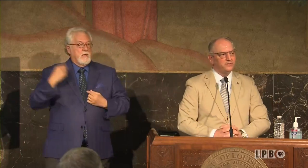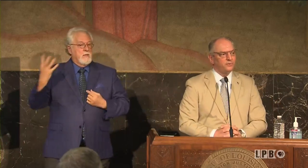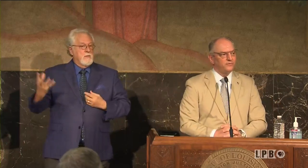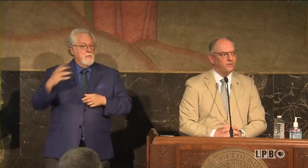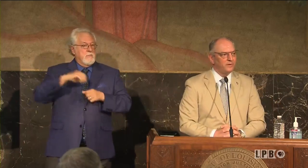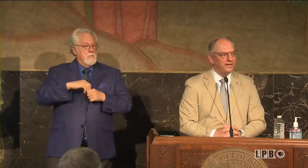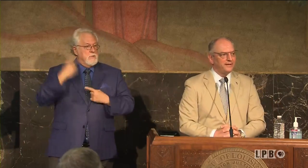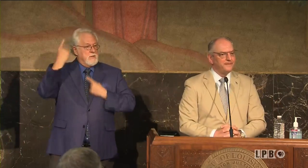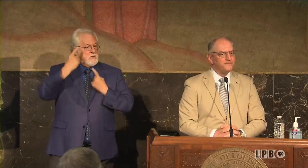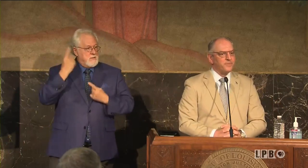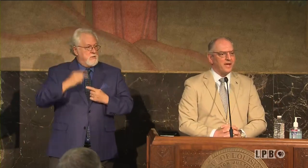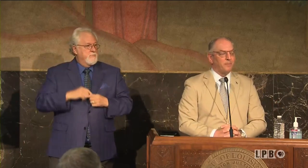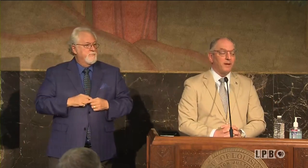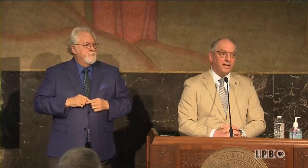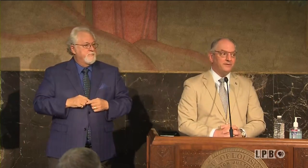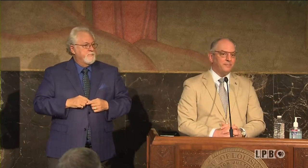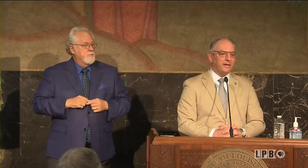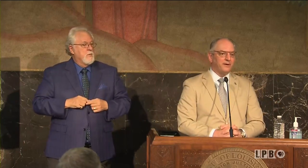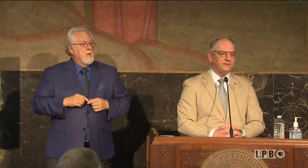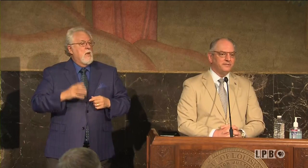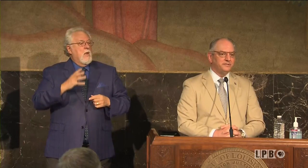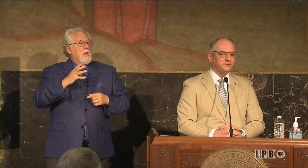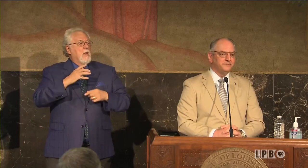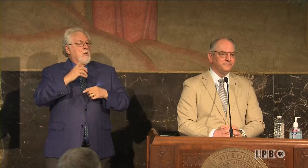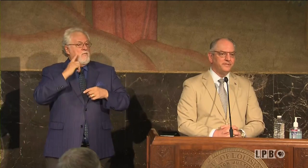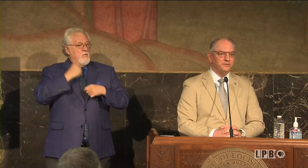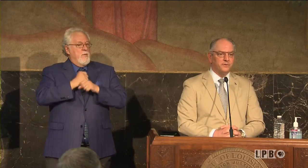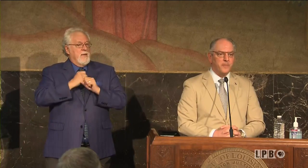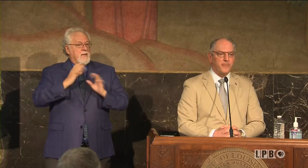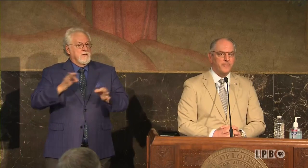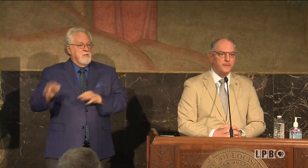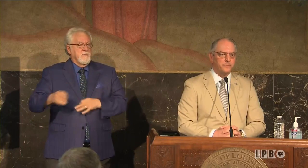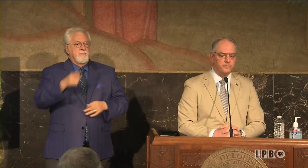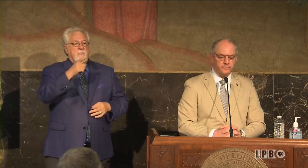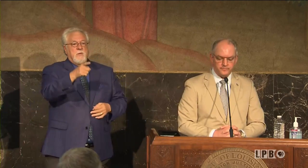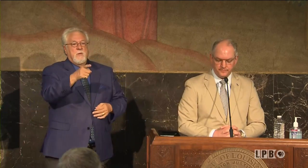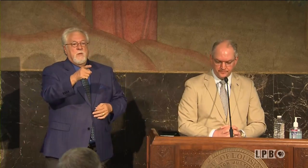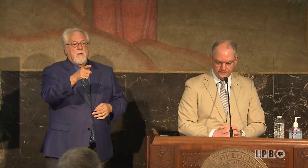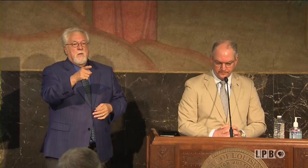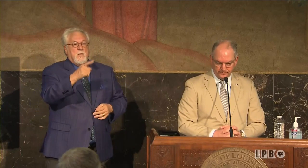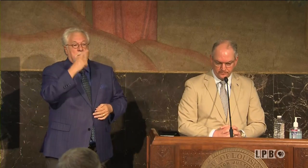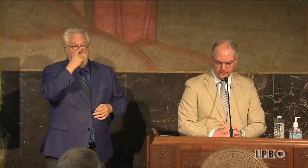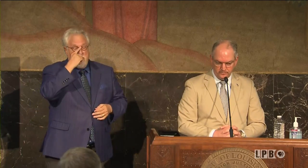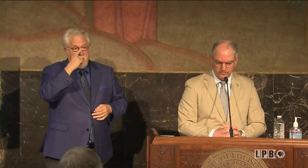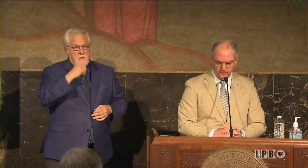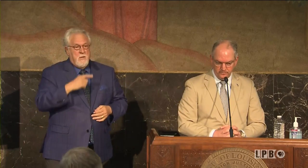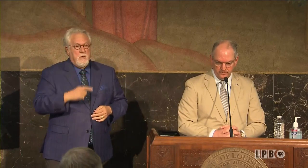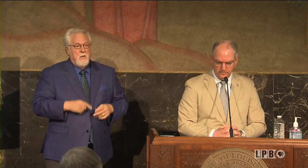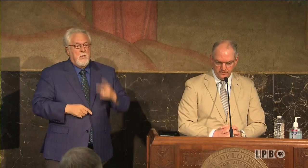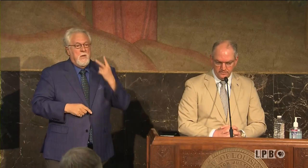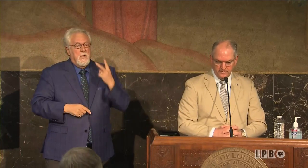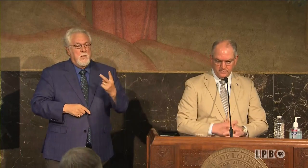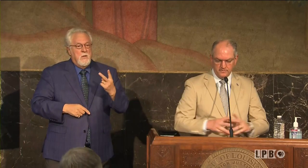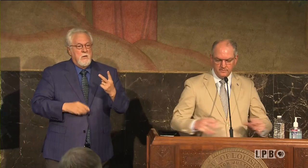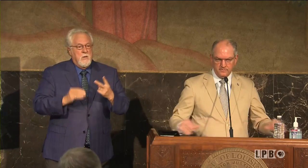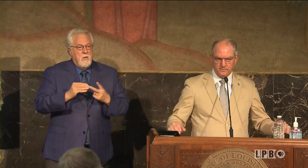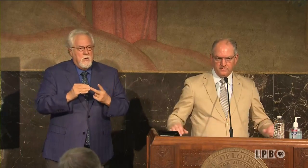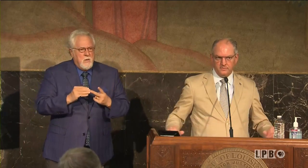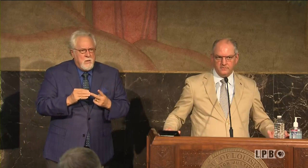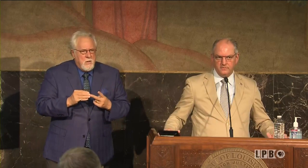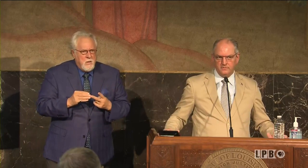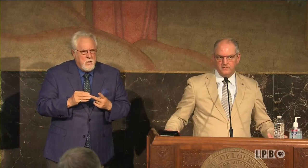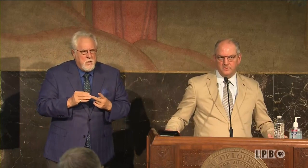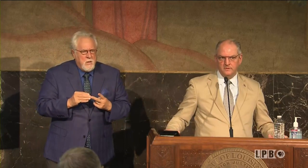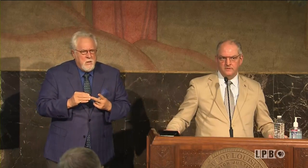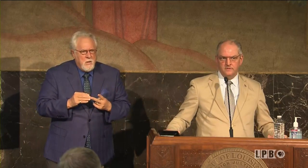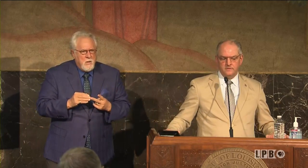consideration as we formulate our plans and make our decisions. Yes, sir. Governor, can you, two-part question, can you address day